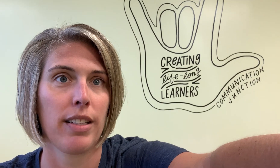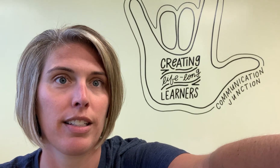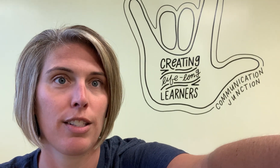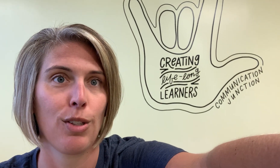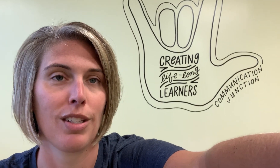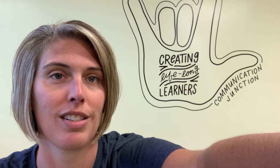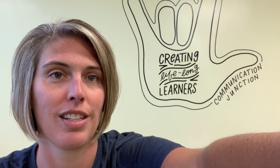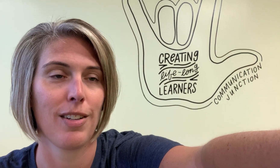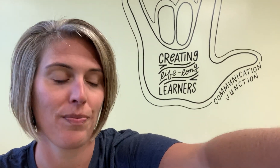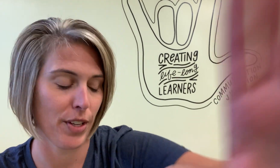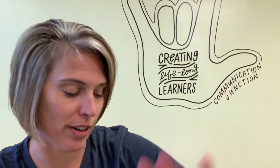leg so you can see it. All right.